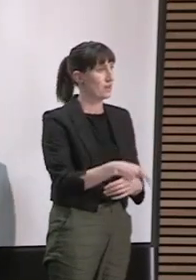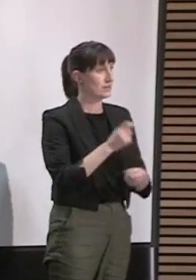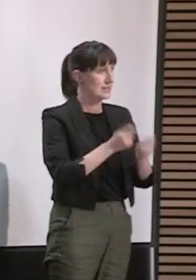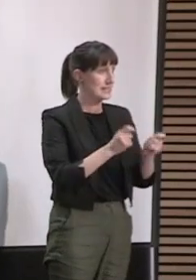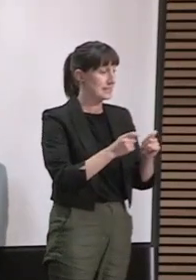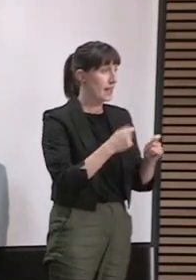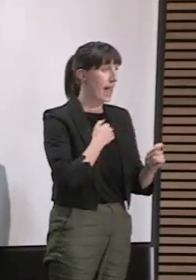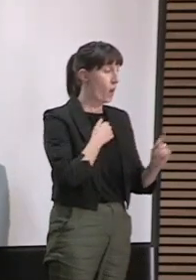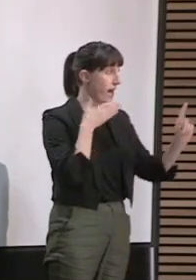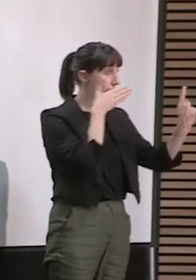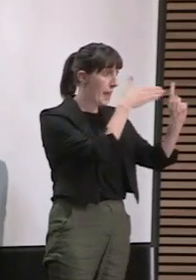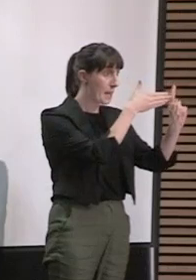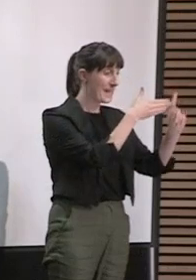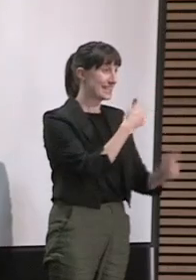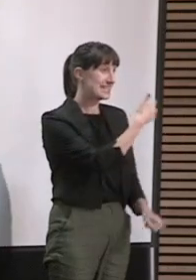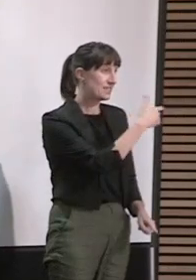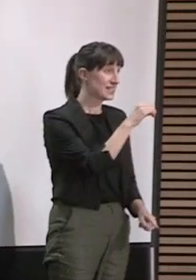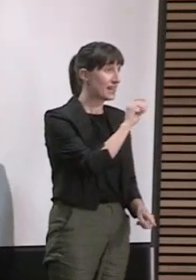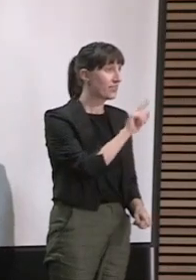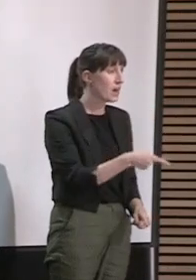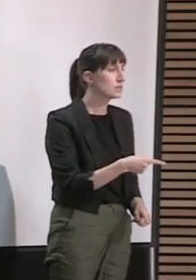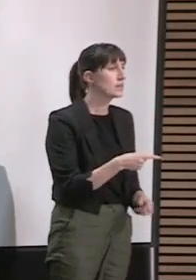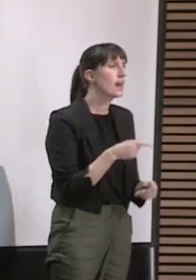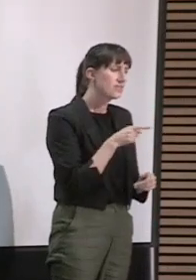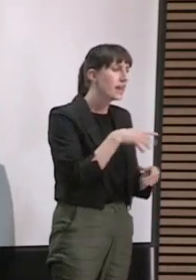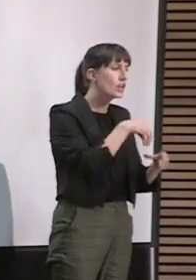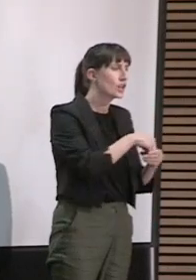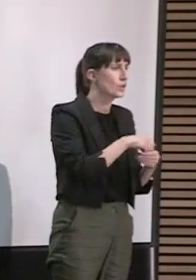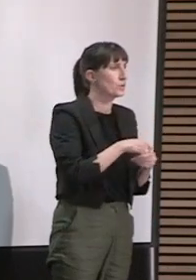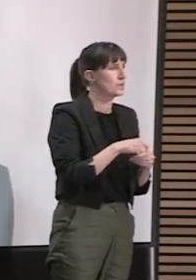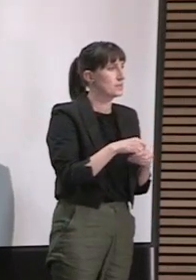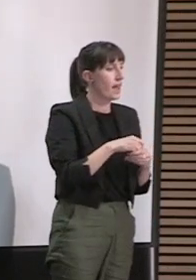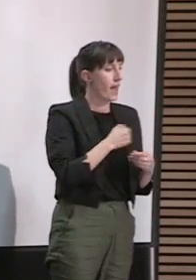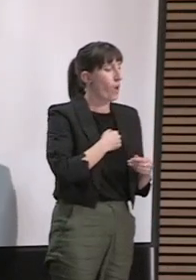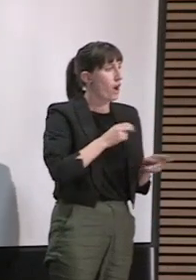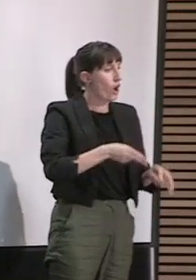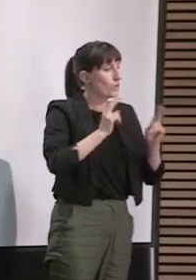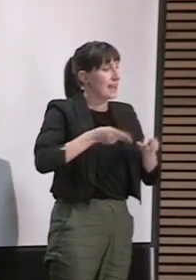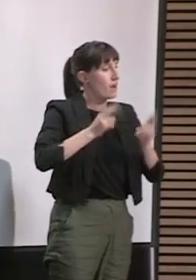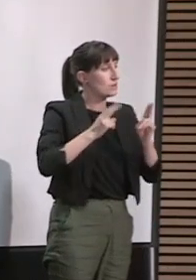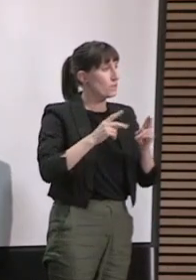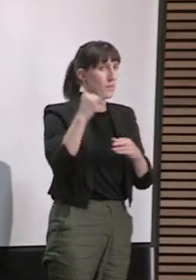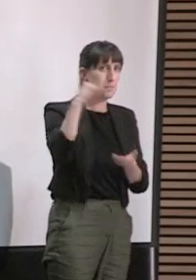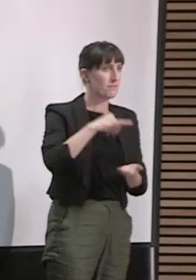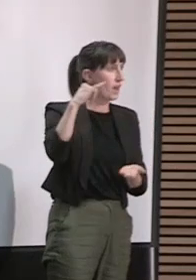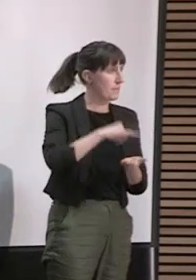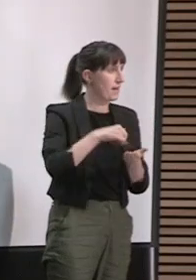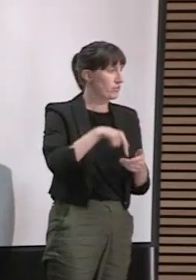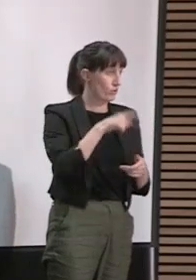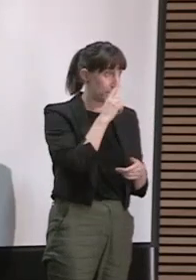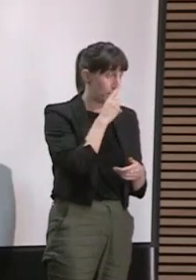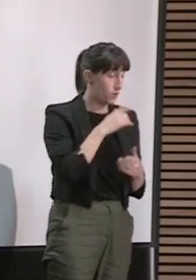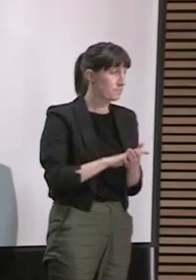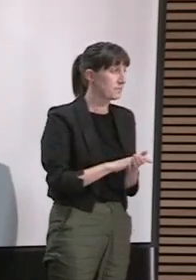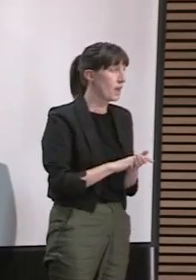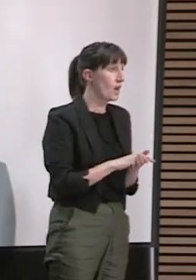test target will include the routine tests completed on guests in managed isolation facilities, testing of all managed